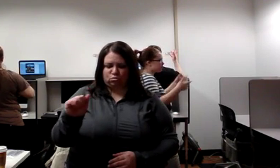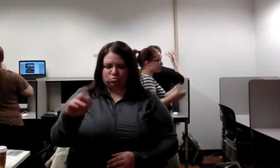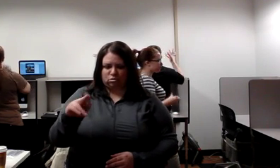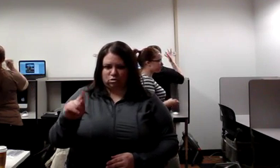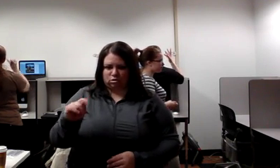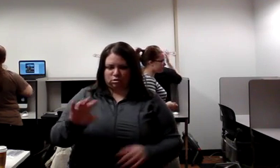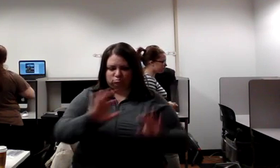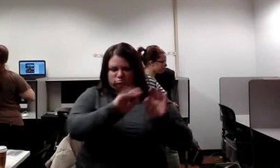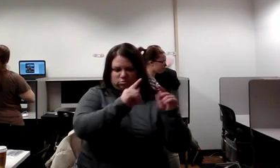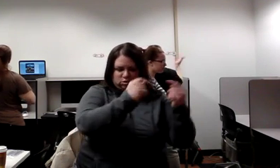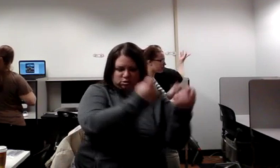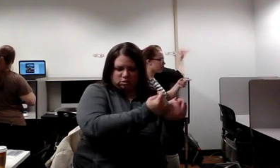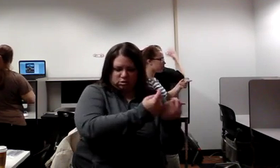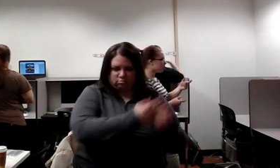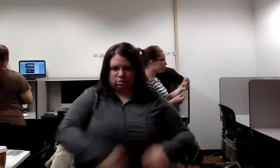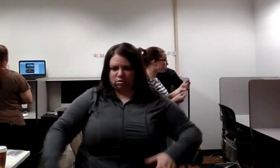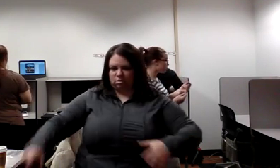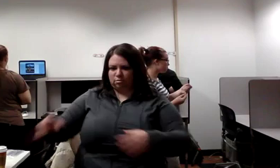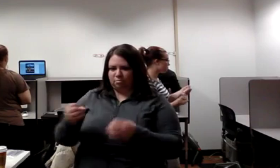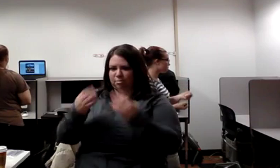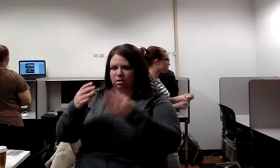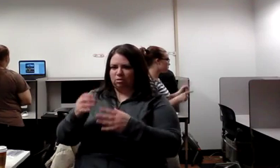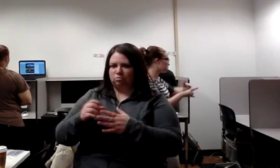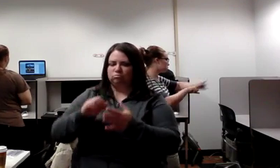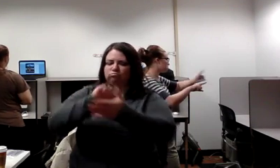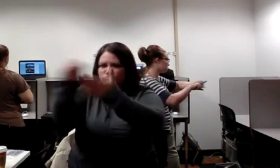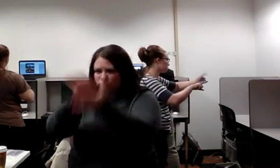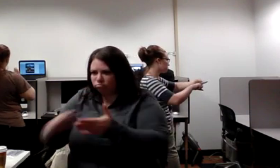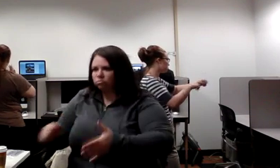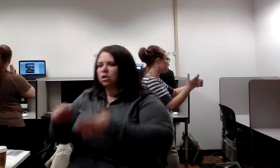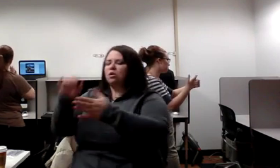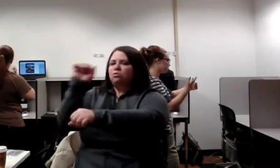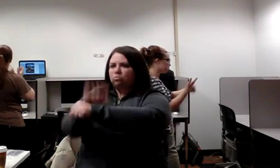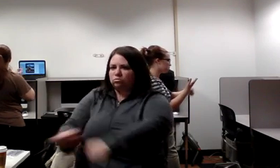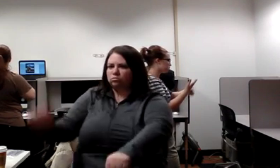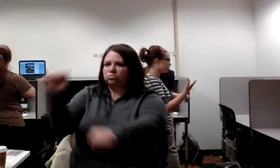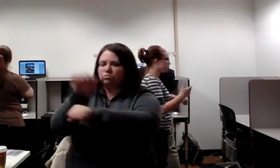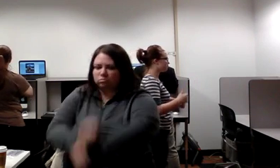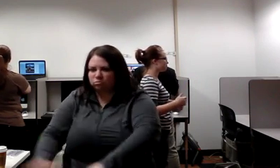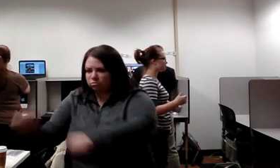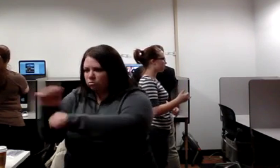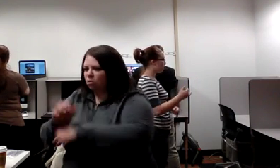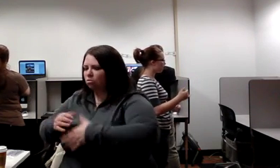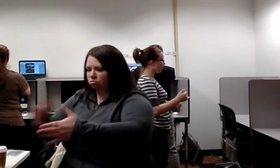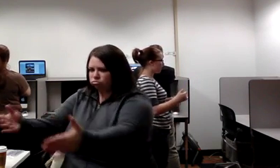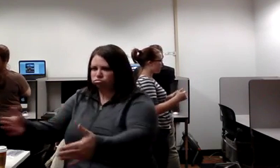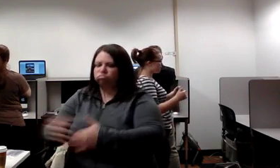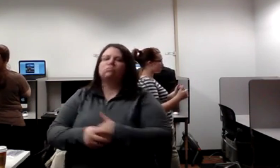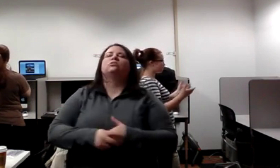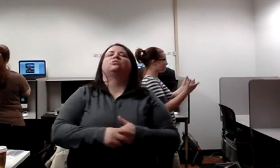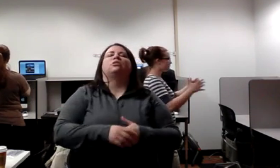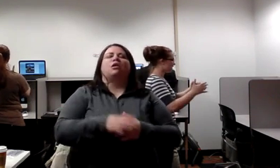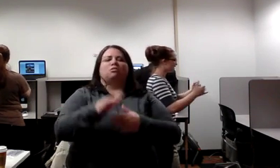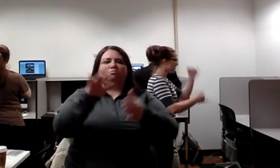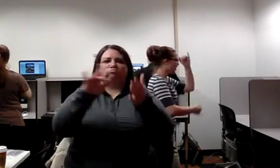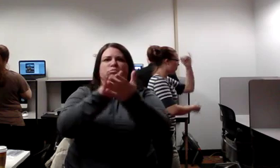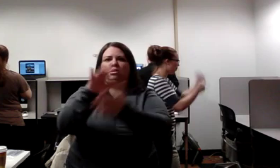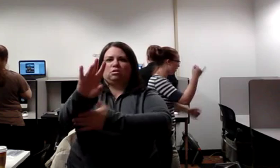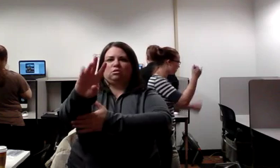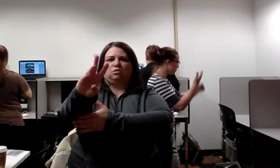Catalog, and then, when it had run its course, they put out a final issue. It was the mid-1970s, and I was